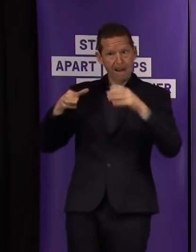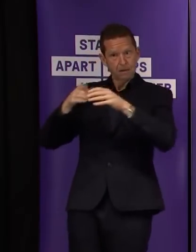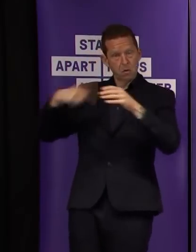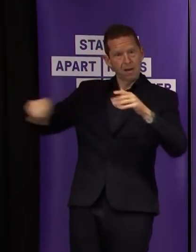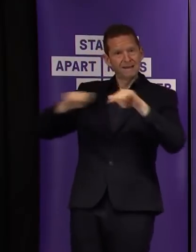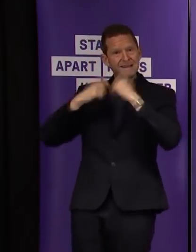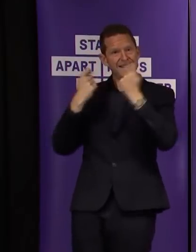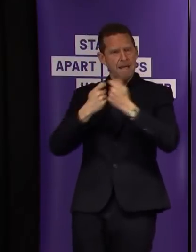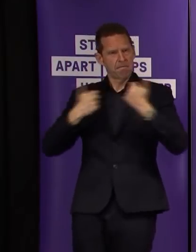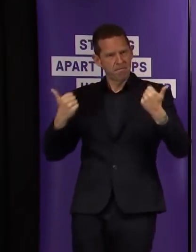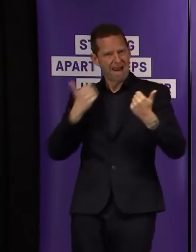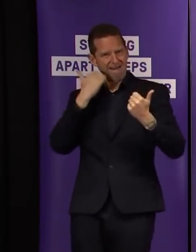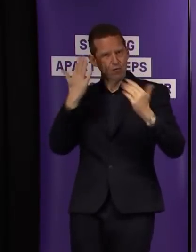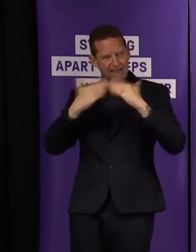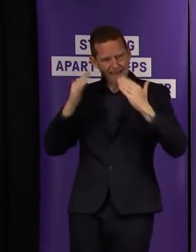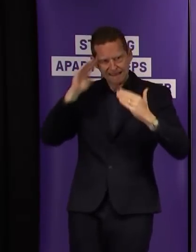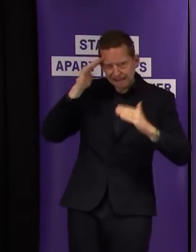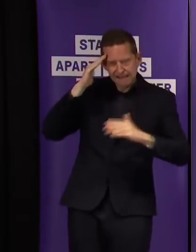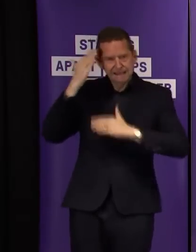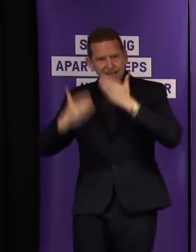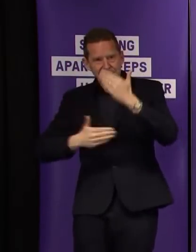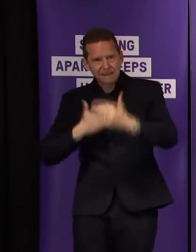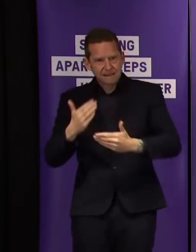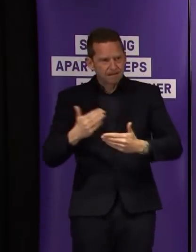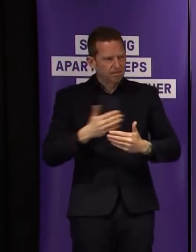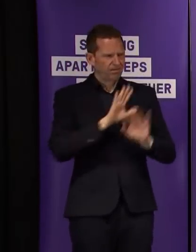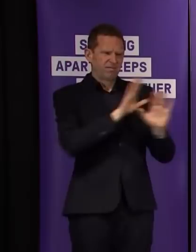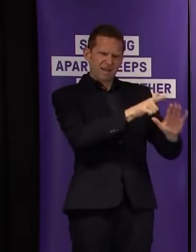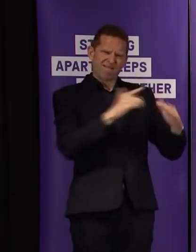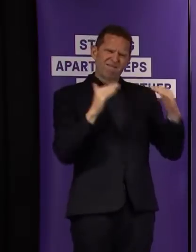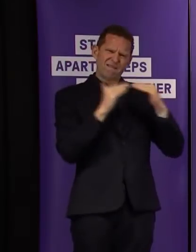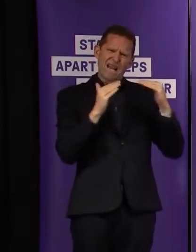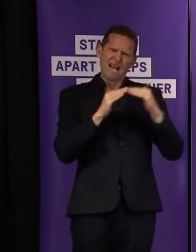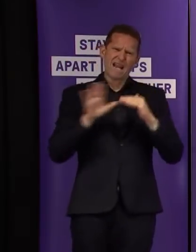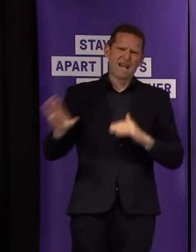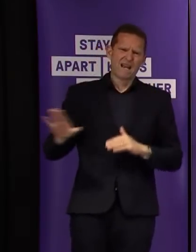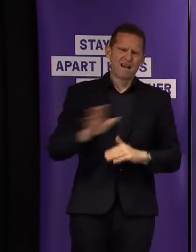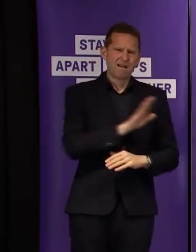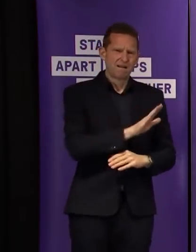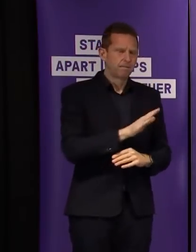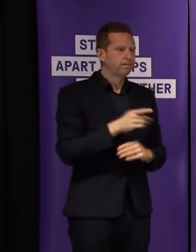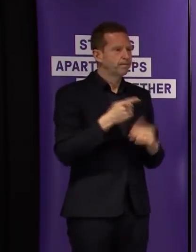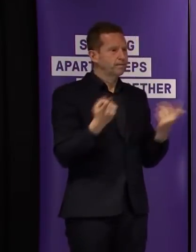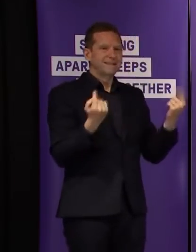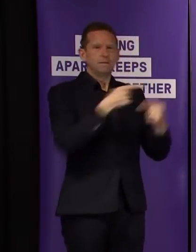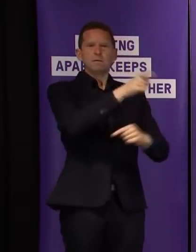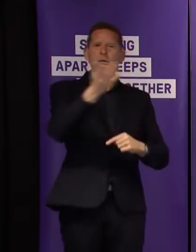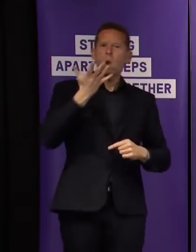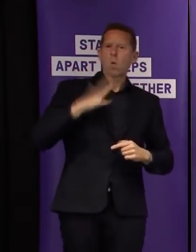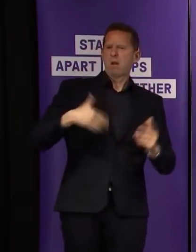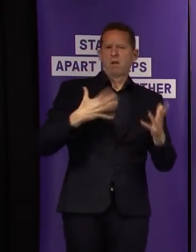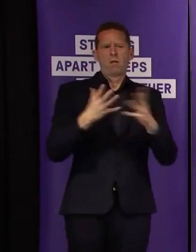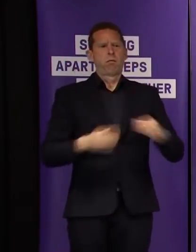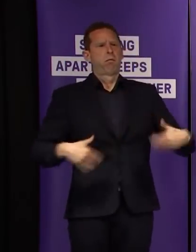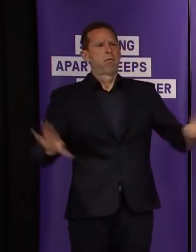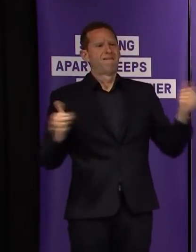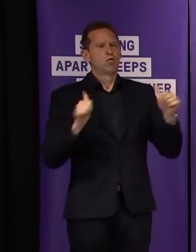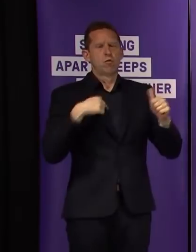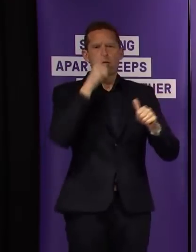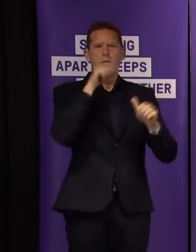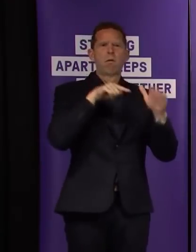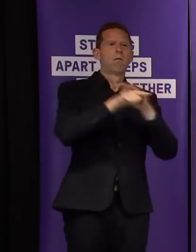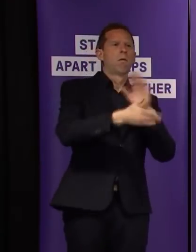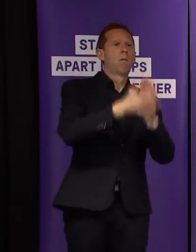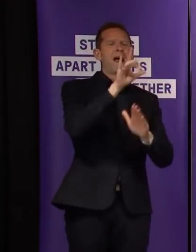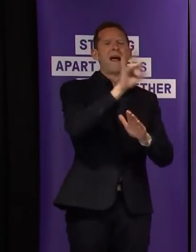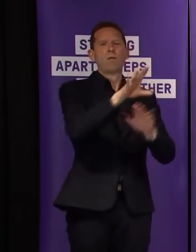better day on day. But you've got to give them a fair fight. The notion that we say, okay, we want it to be over, so we're going to pretend it is, and you're